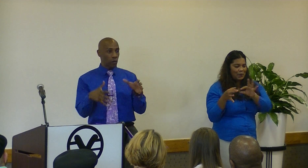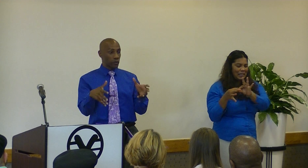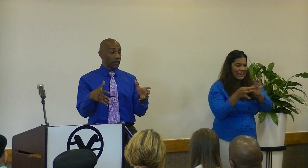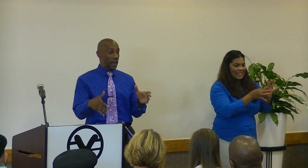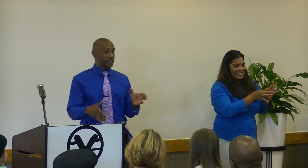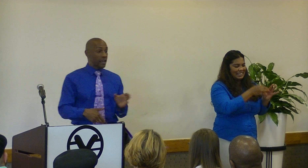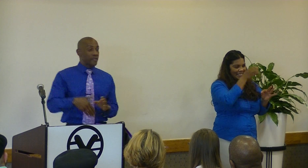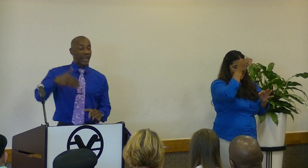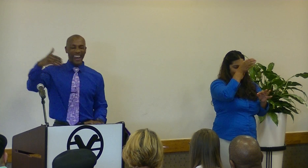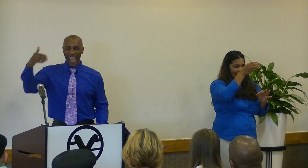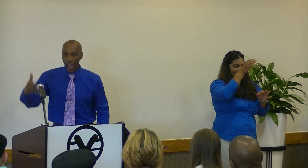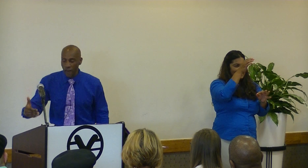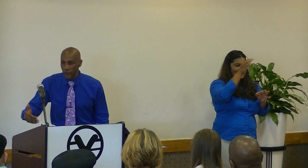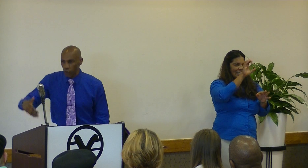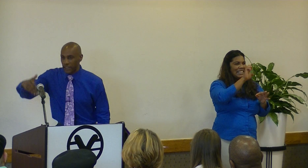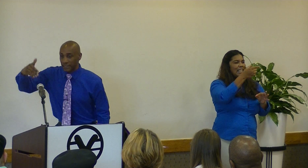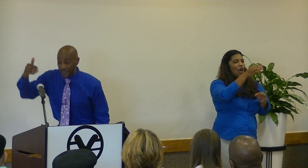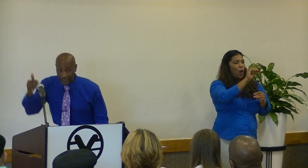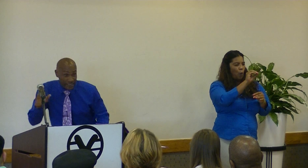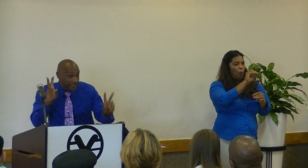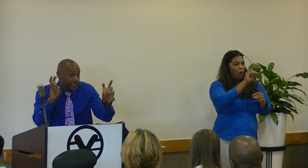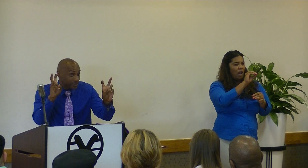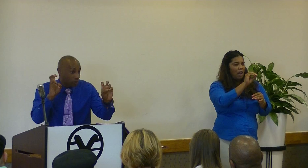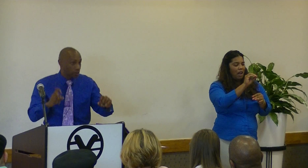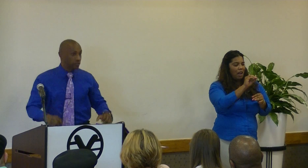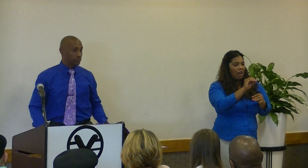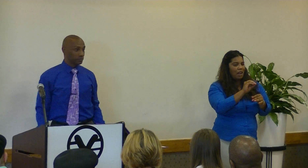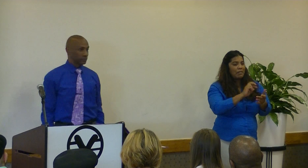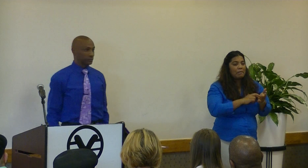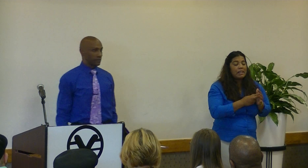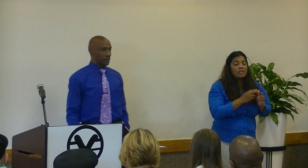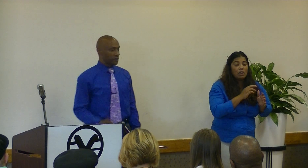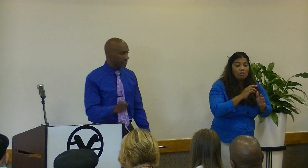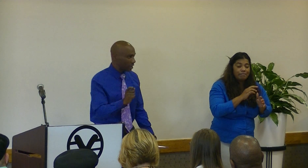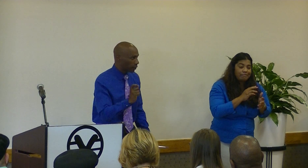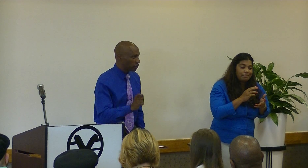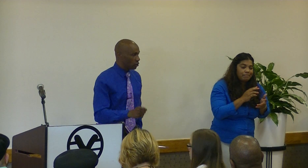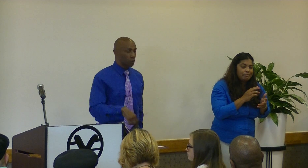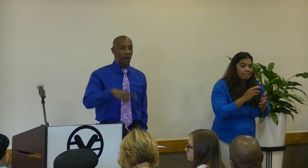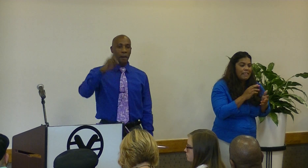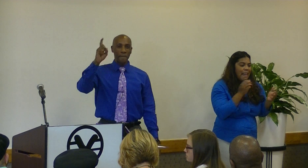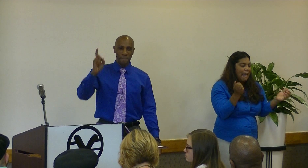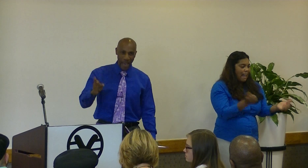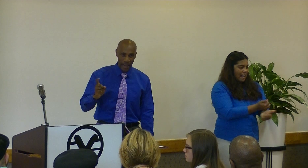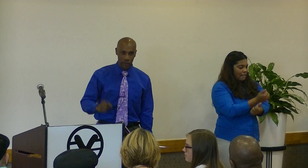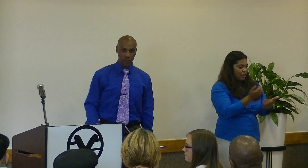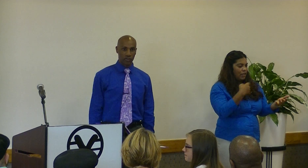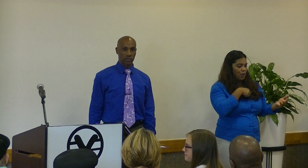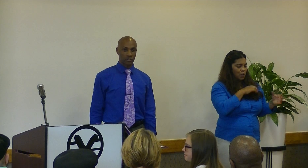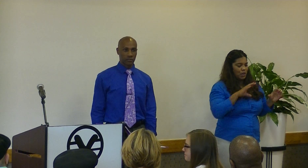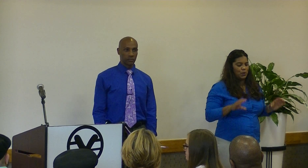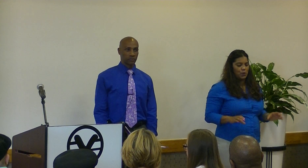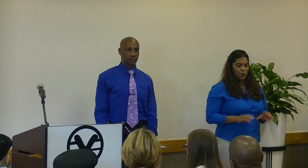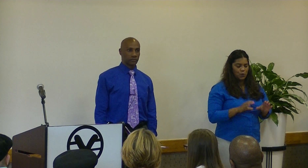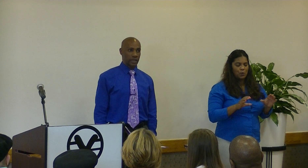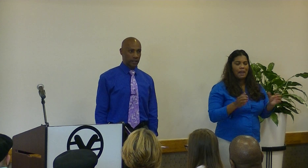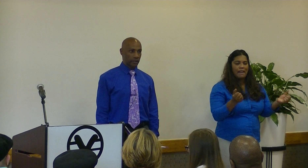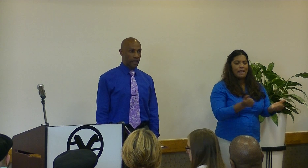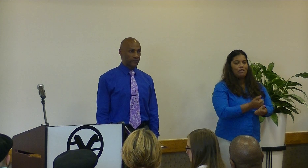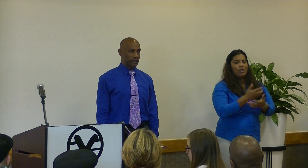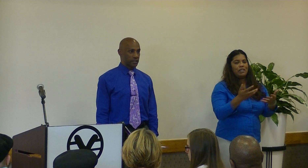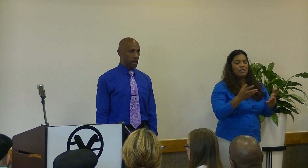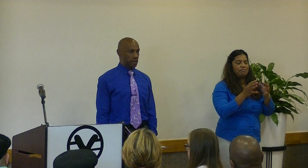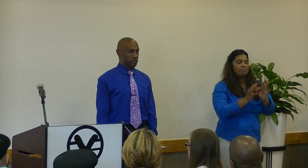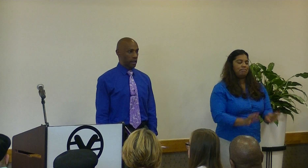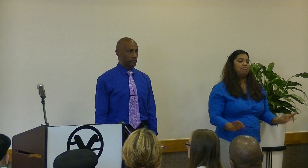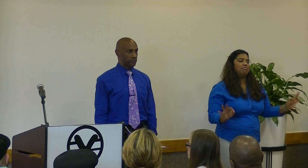down the ego, we realize that every little thing we do matters in the